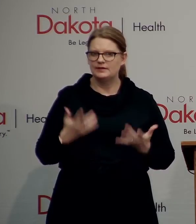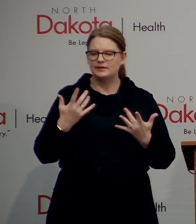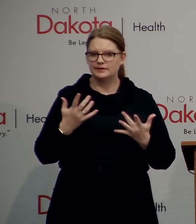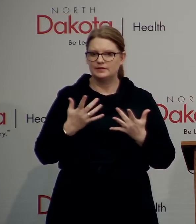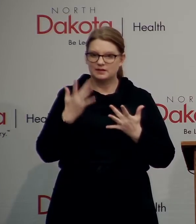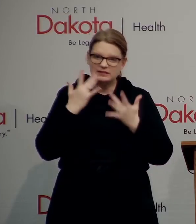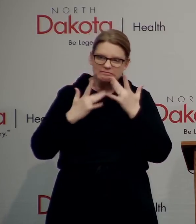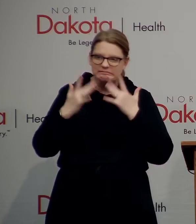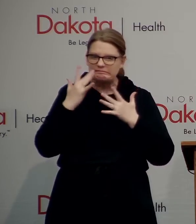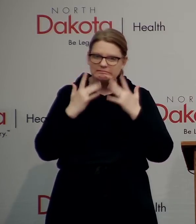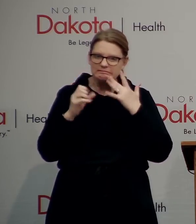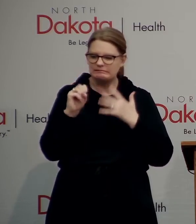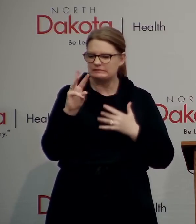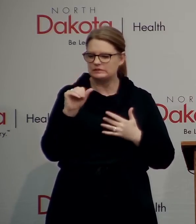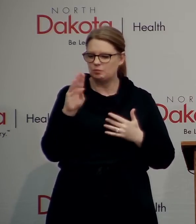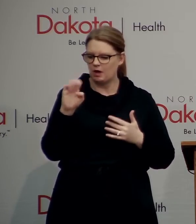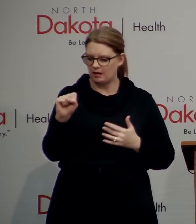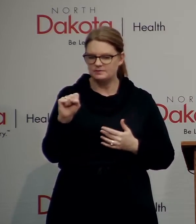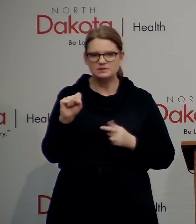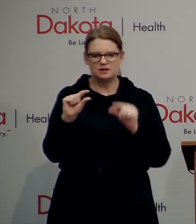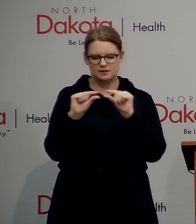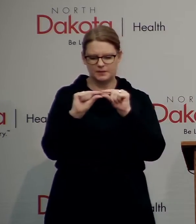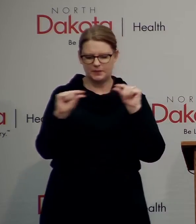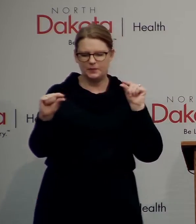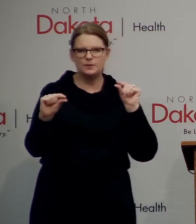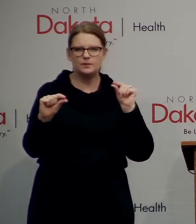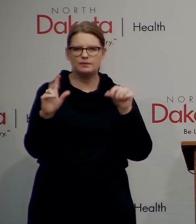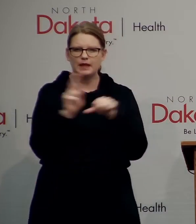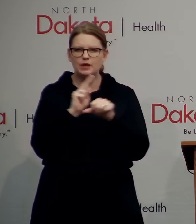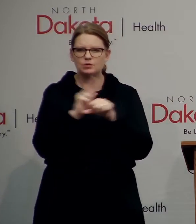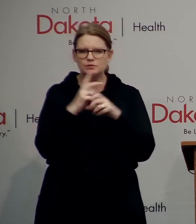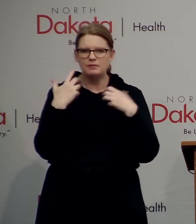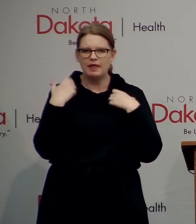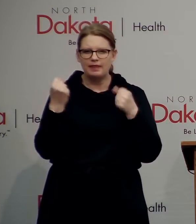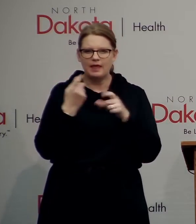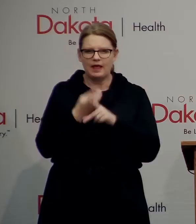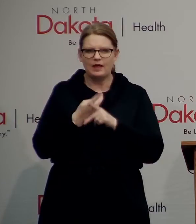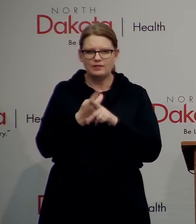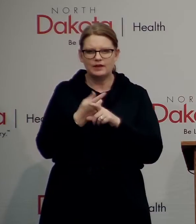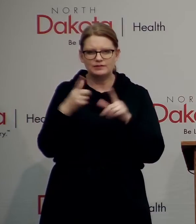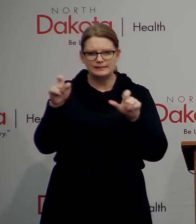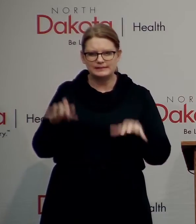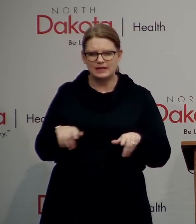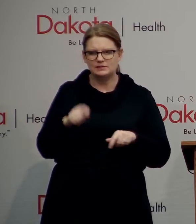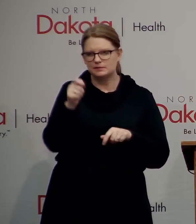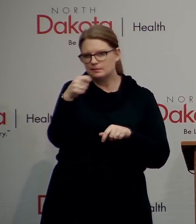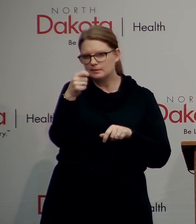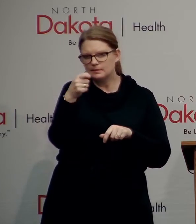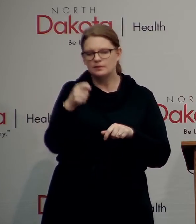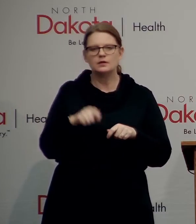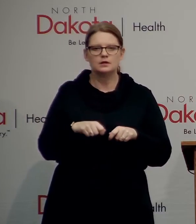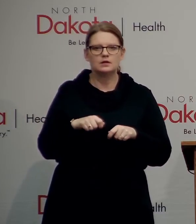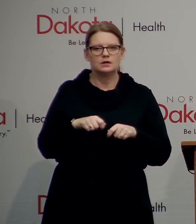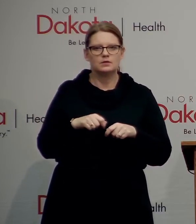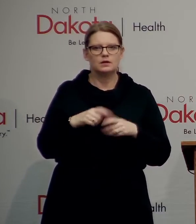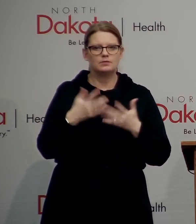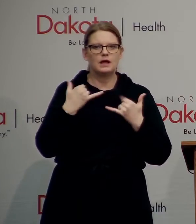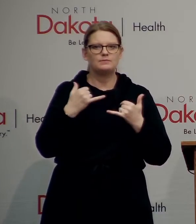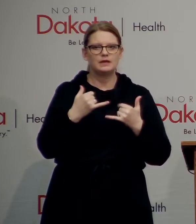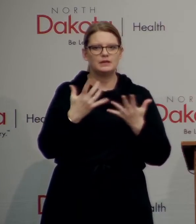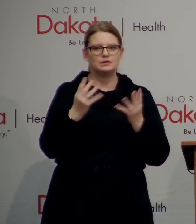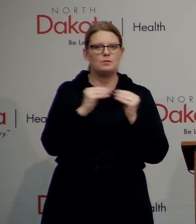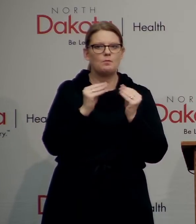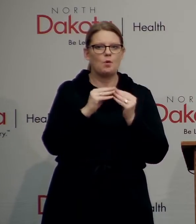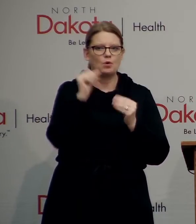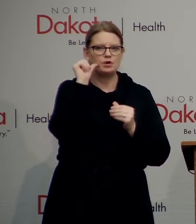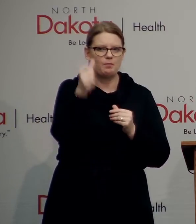swabs. These are the collection devices that are used by our healthcare providers. We will update you more at the news conference tomorrow on